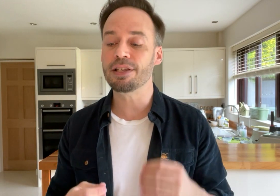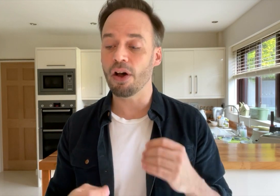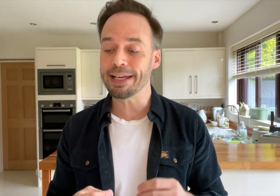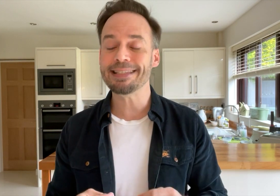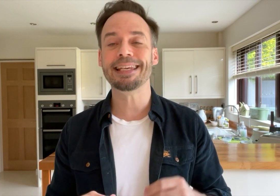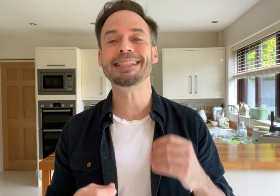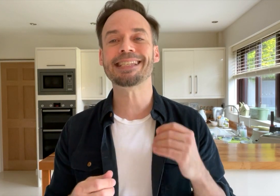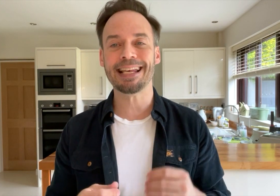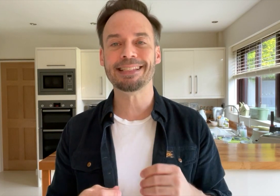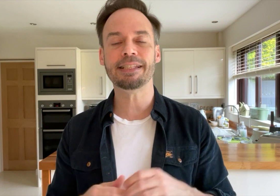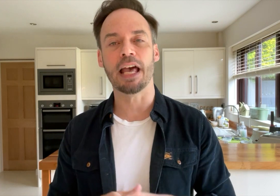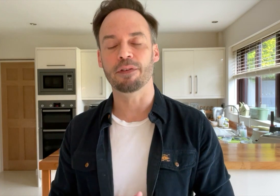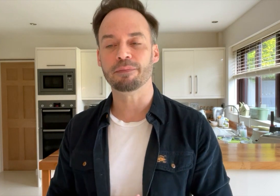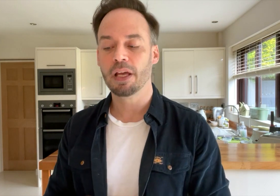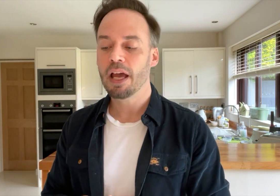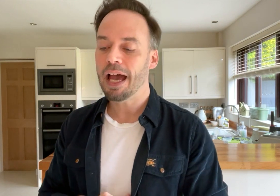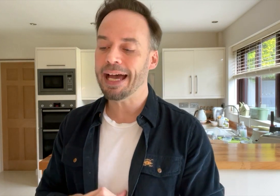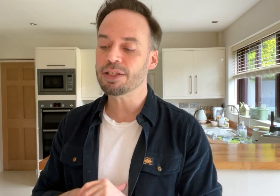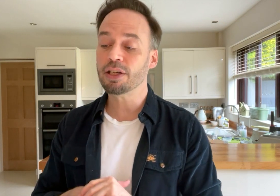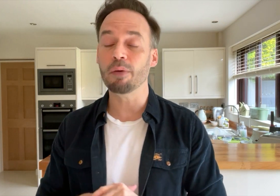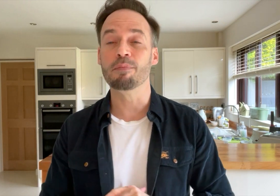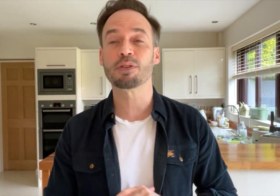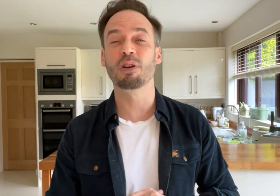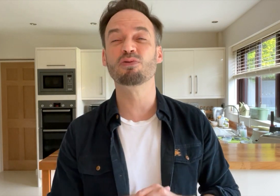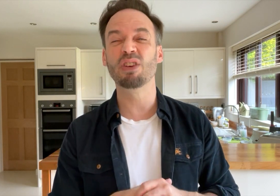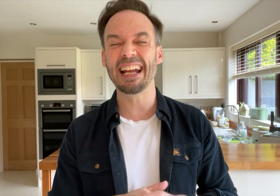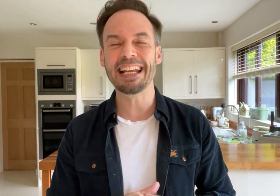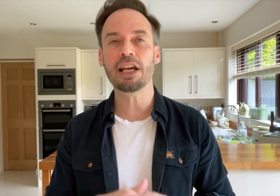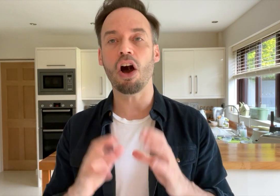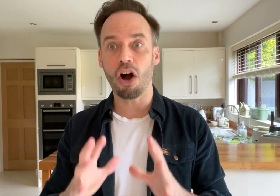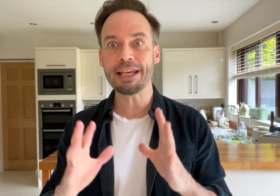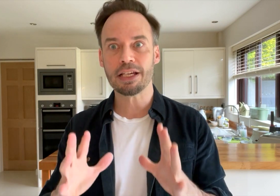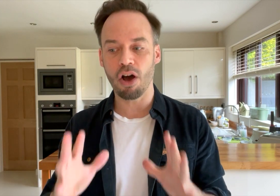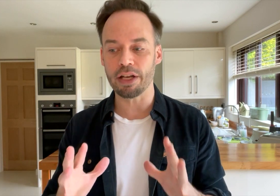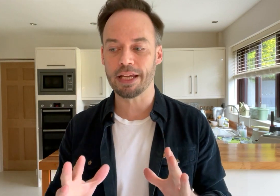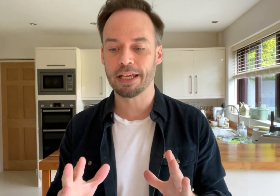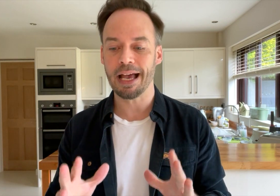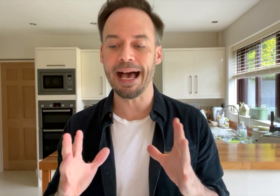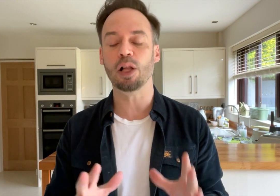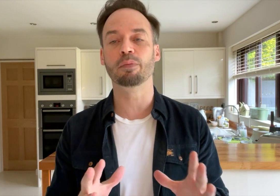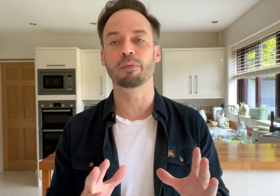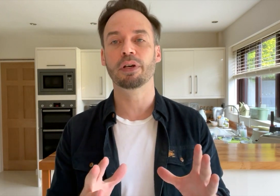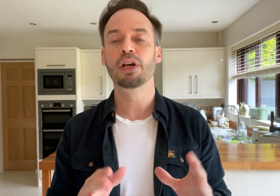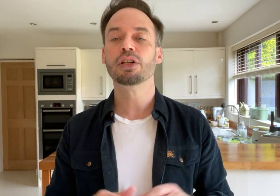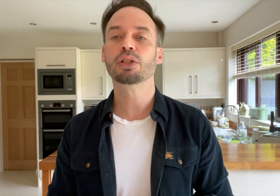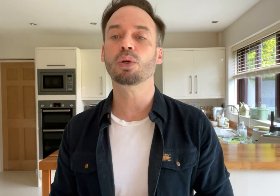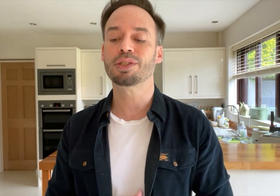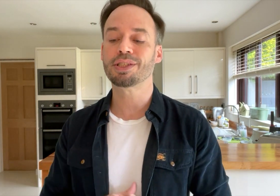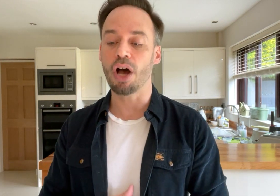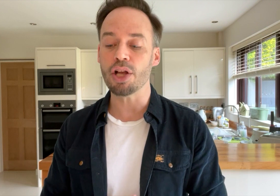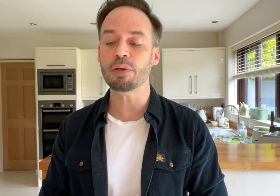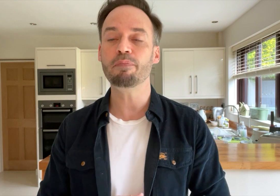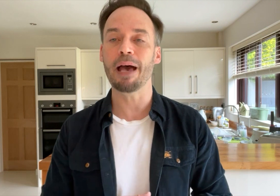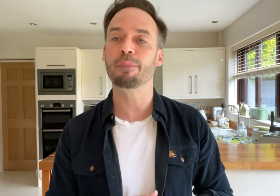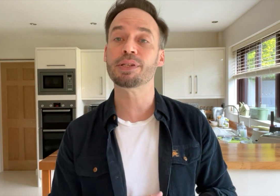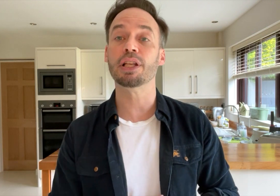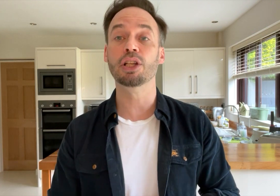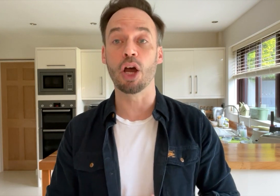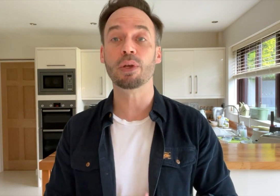1967 and comes from a really iconic album called sergeant pepper's lonely